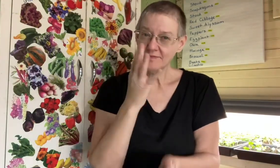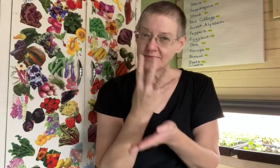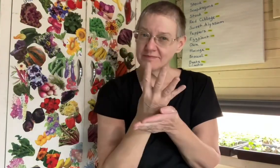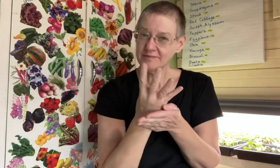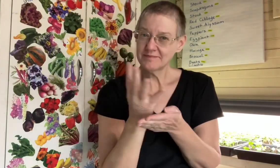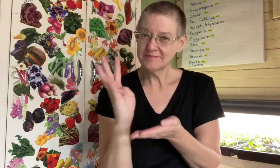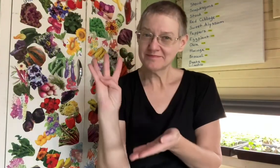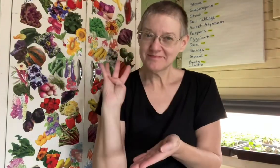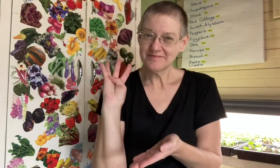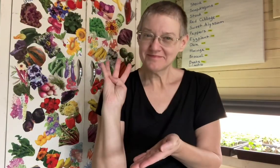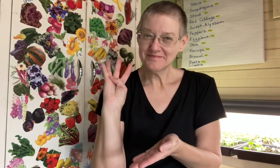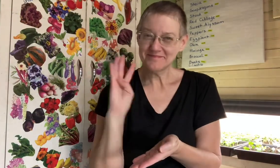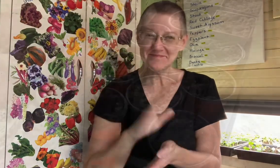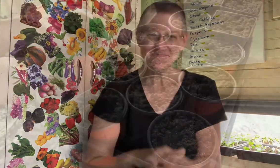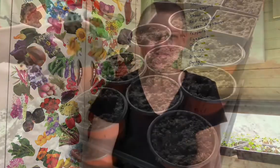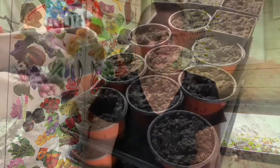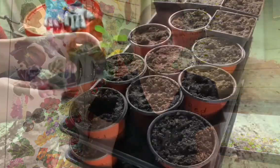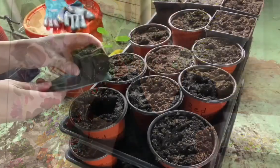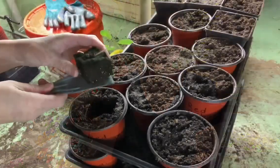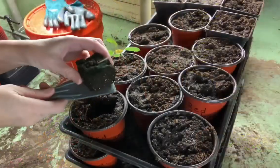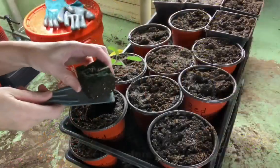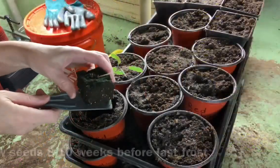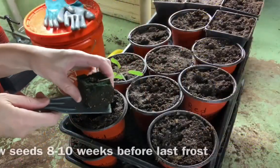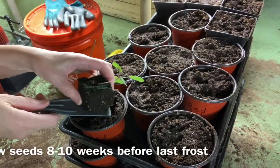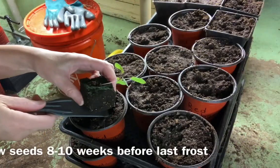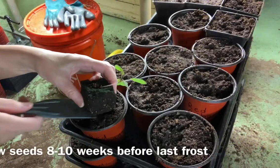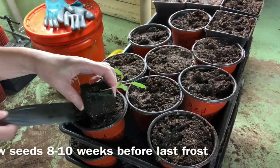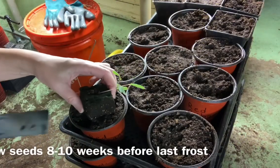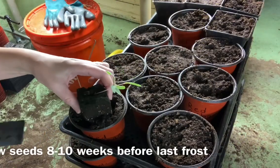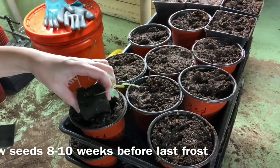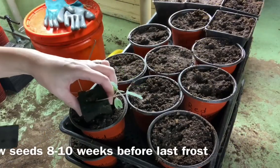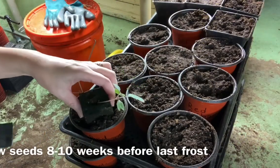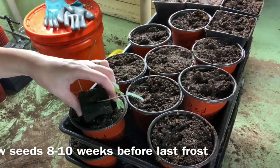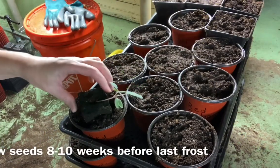Now we sowed these seeds 4 weeks ago.